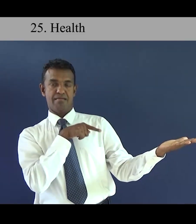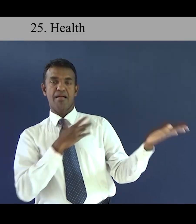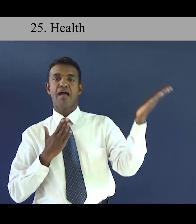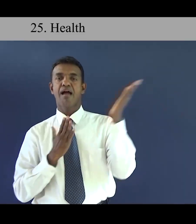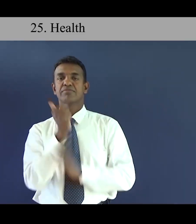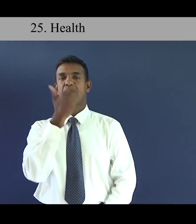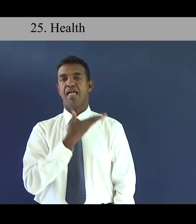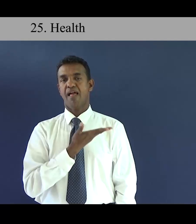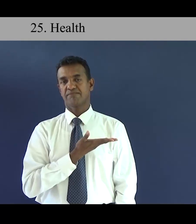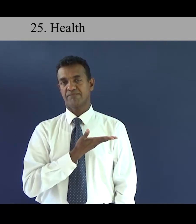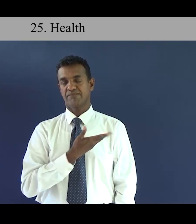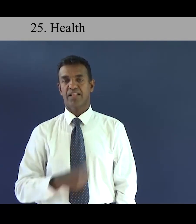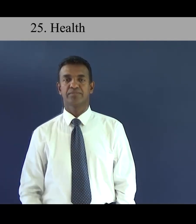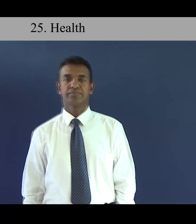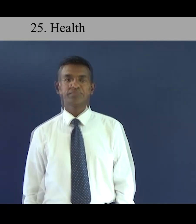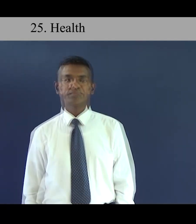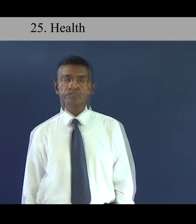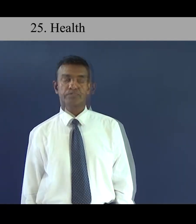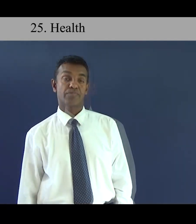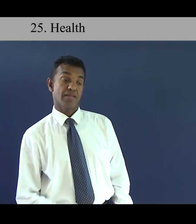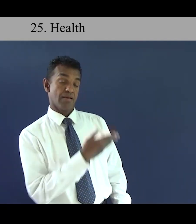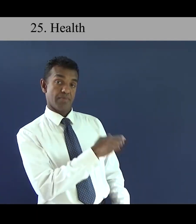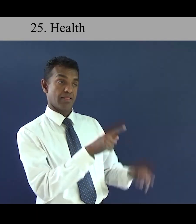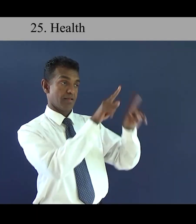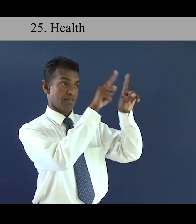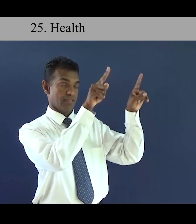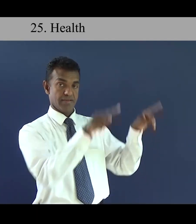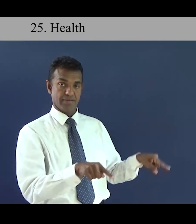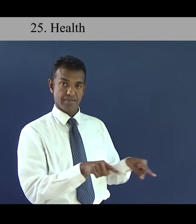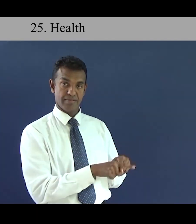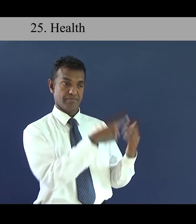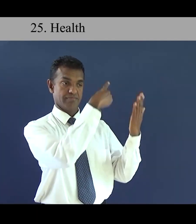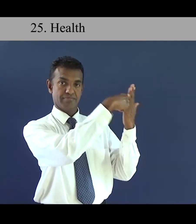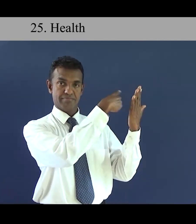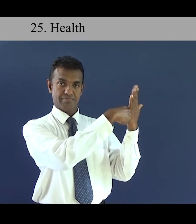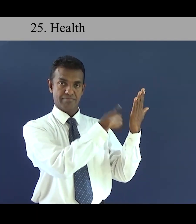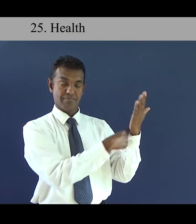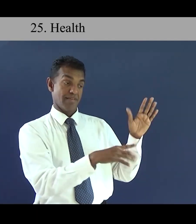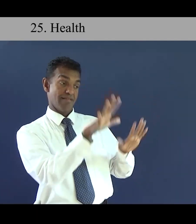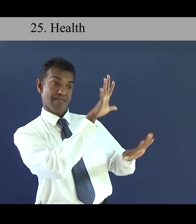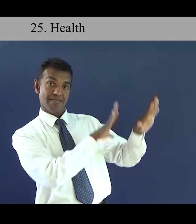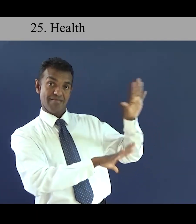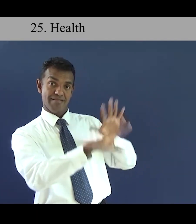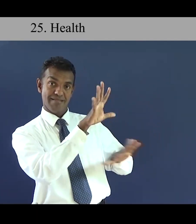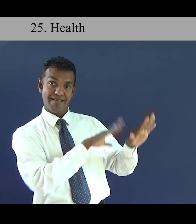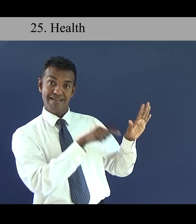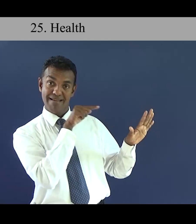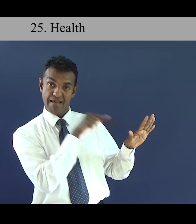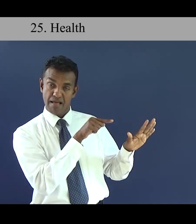Countries will make sure disabled people have access to the